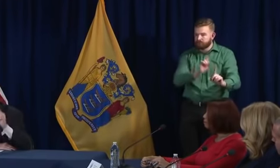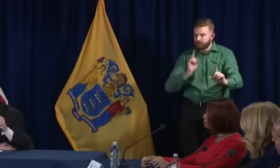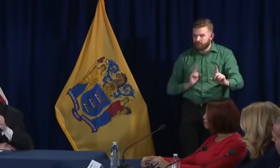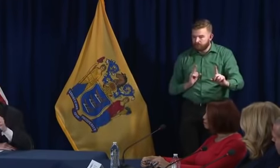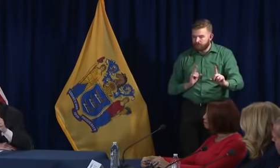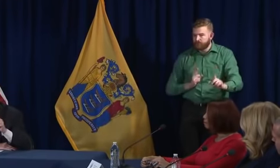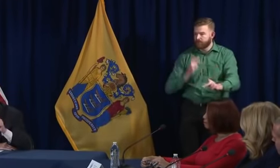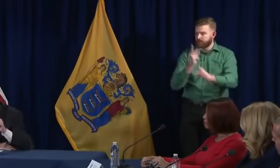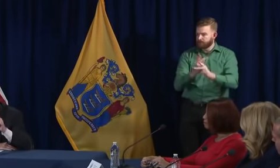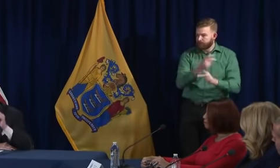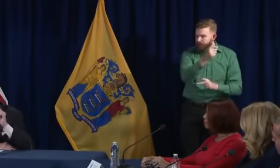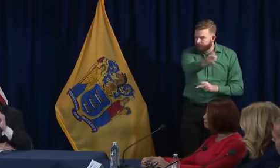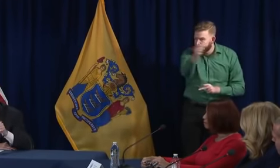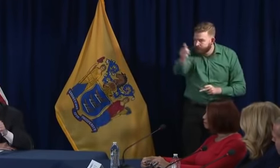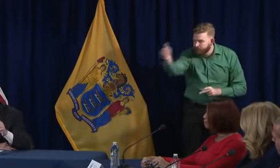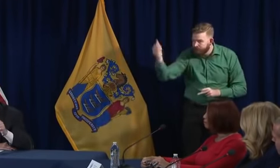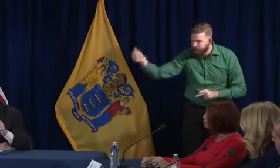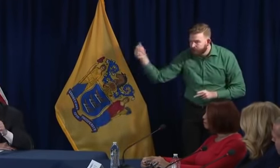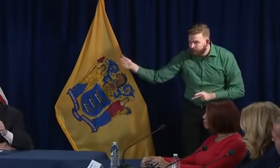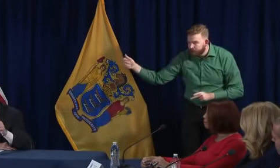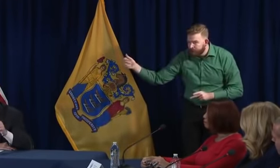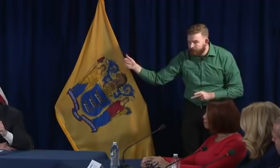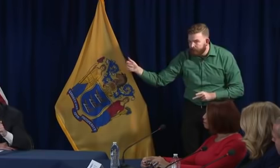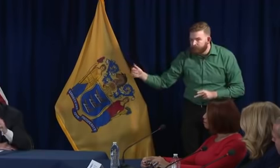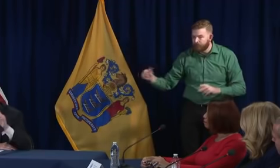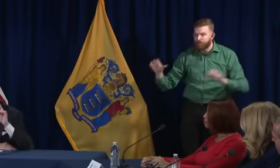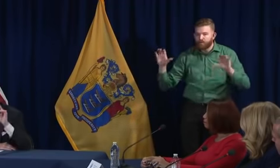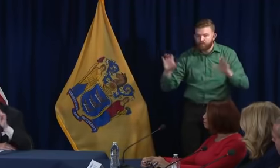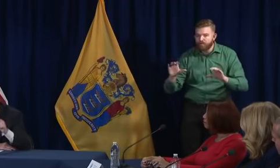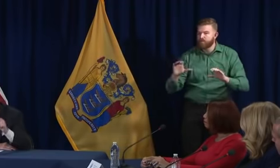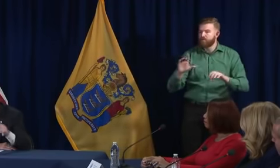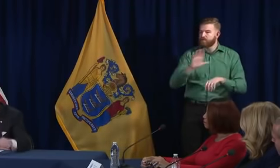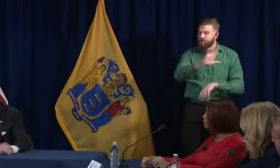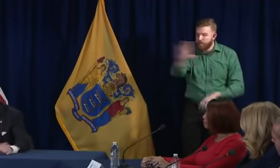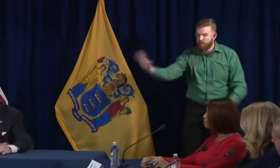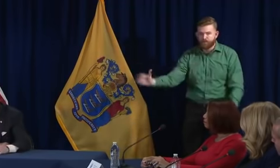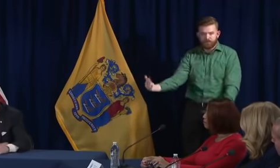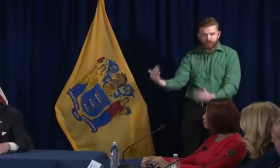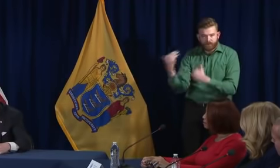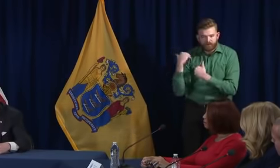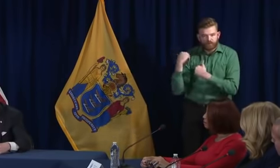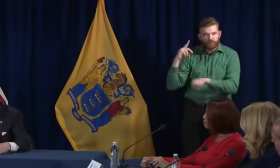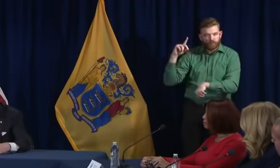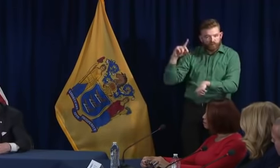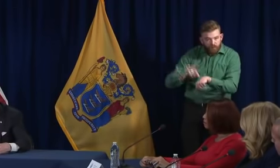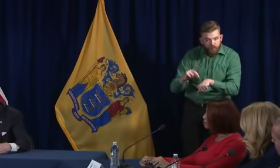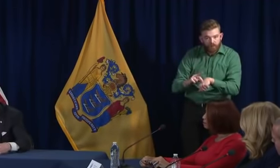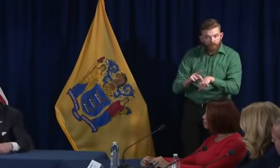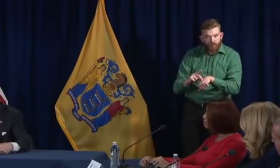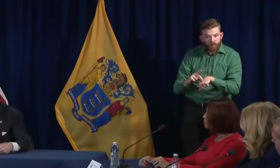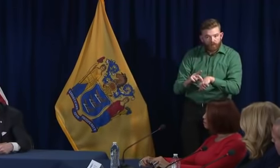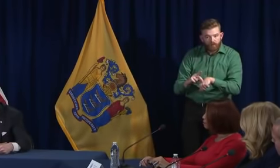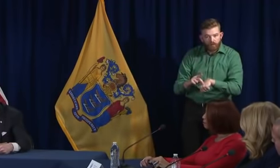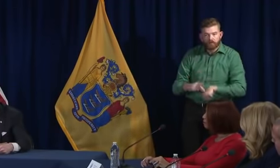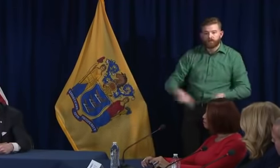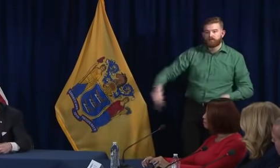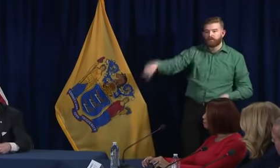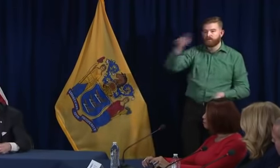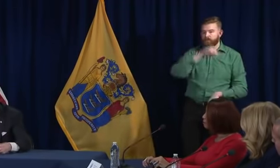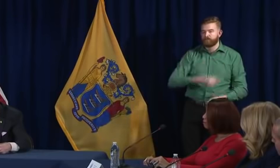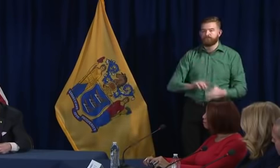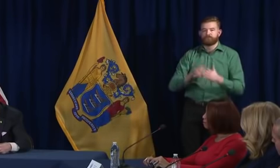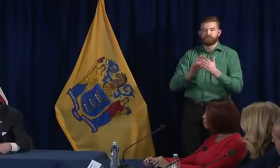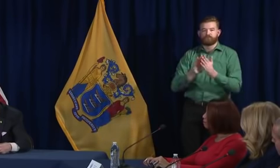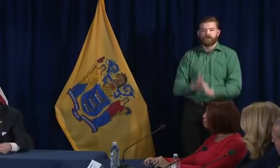all do our part. There is no question we will get through this together. We'll be stronger than ever before, not without mistake, not without